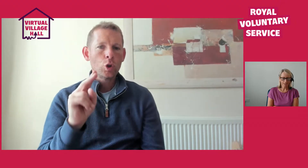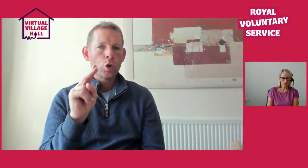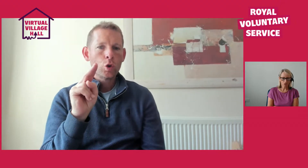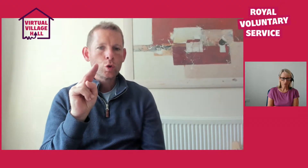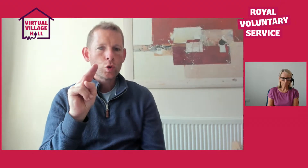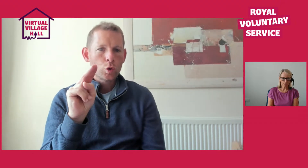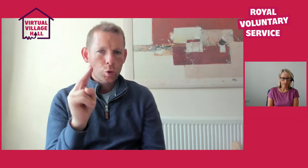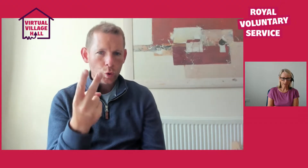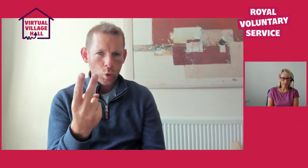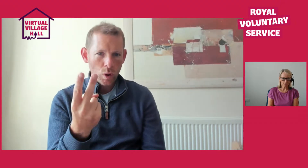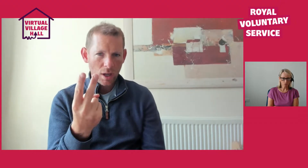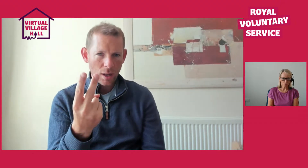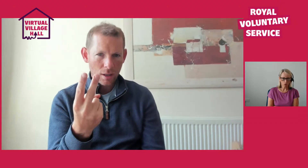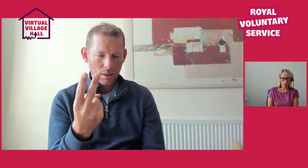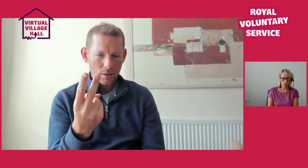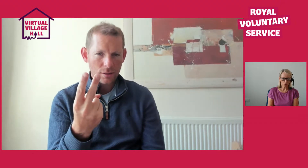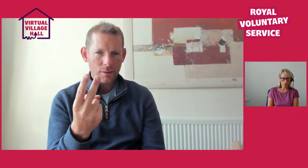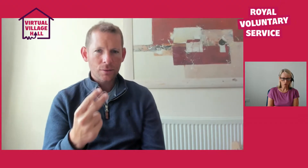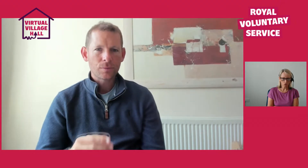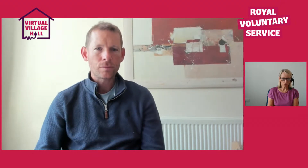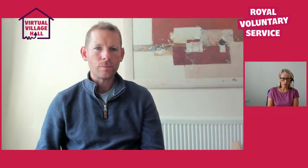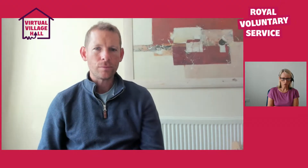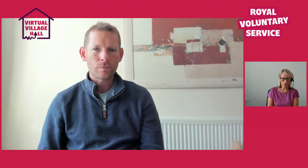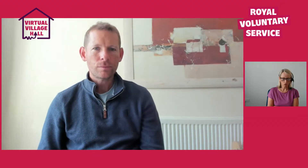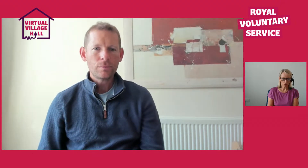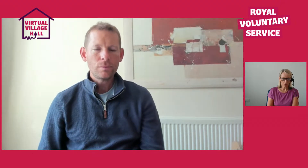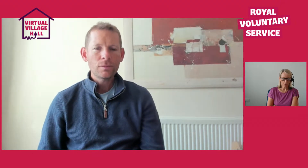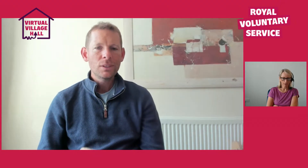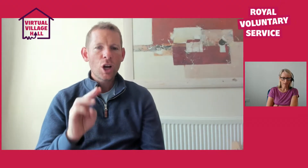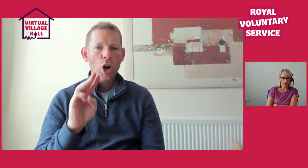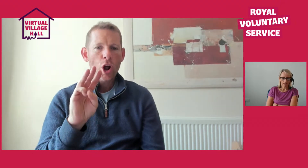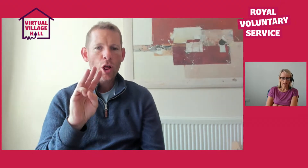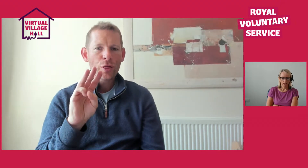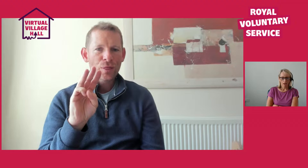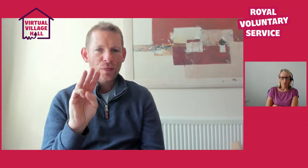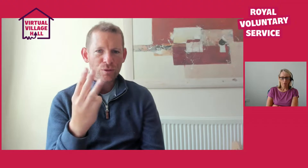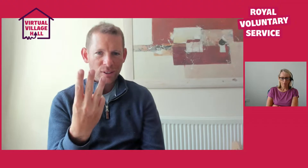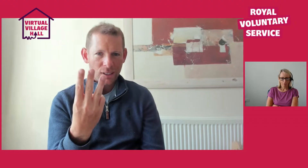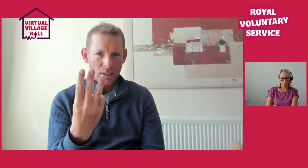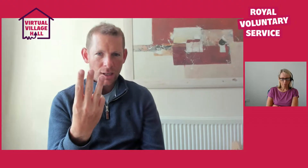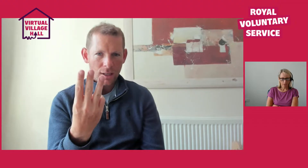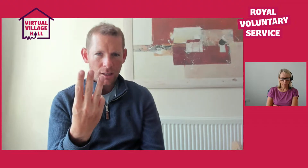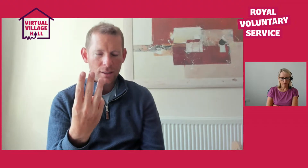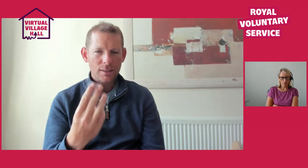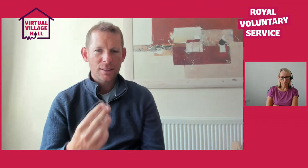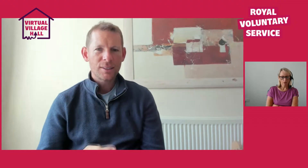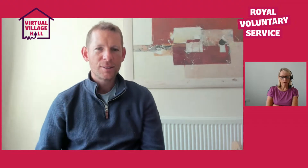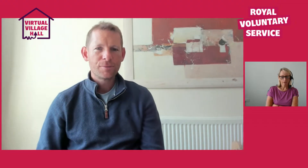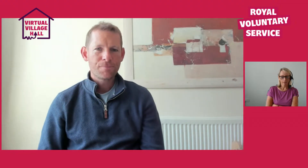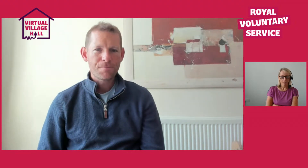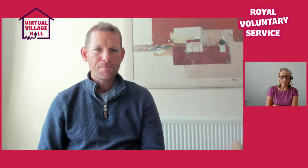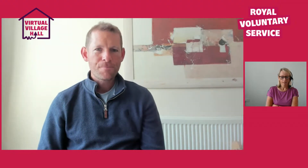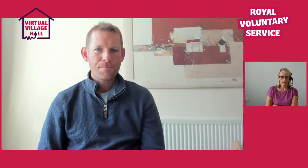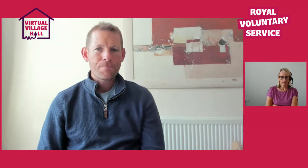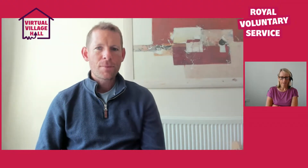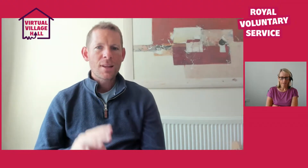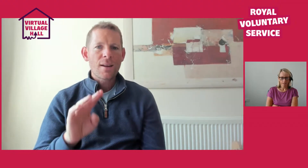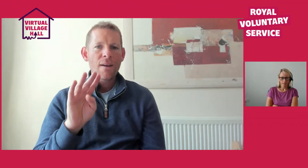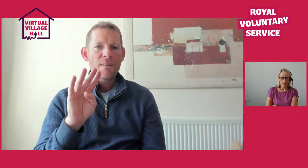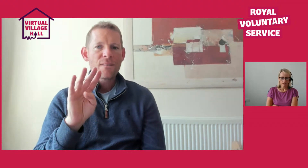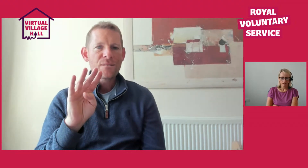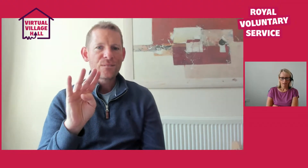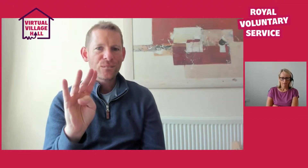it's a slight turn of the hand. So 1 o'clock, 2 o'clock, 3 o'clock,